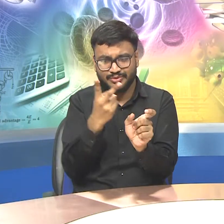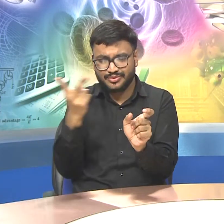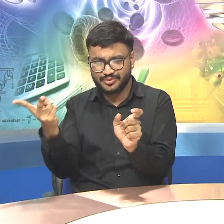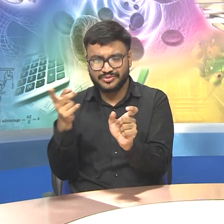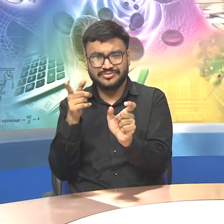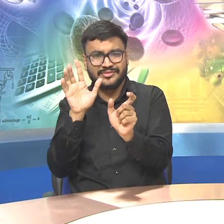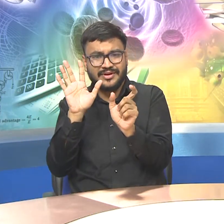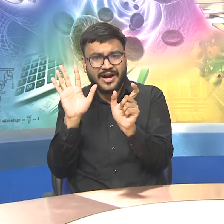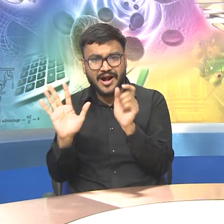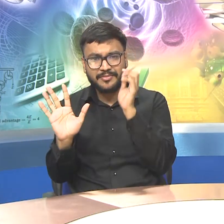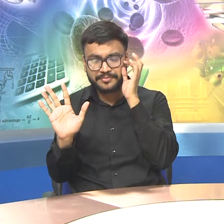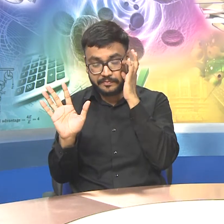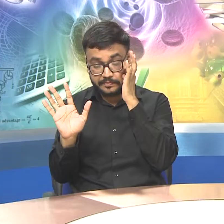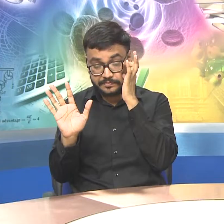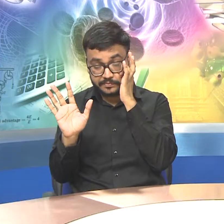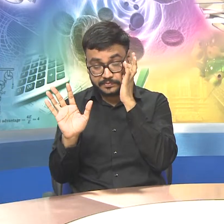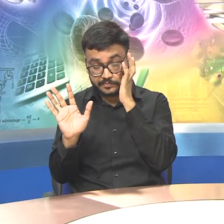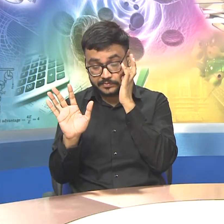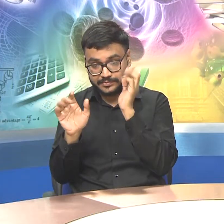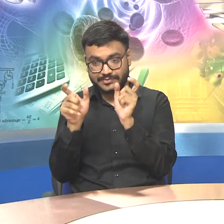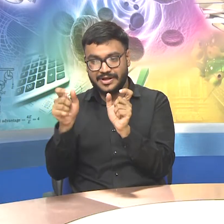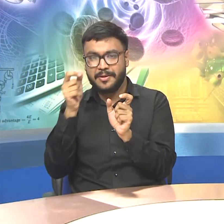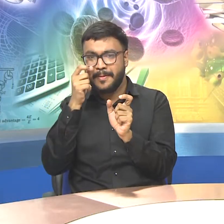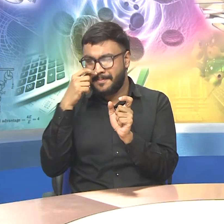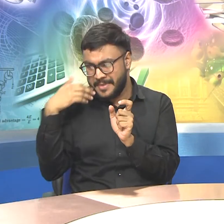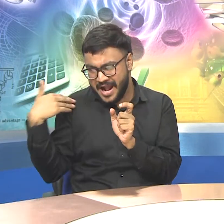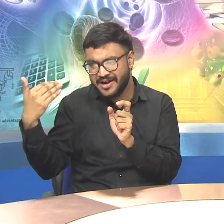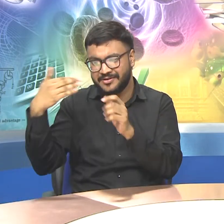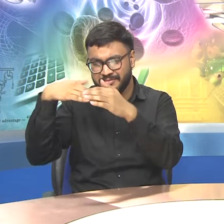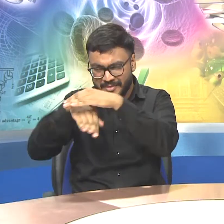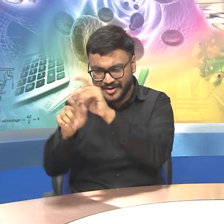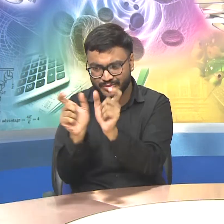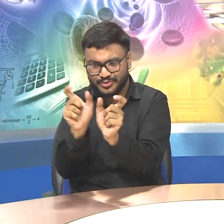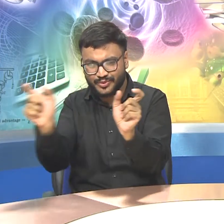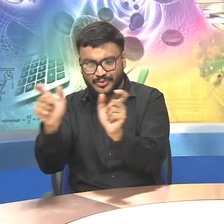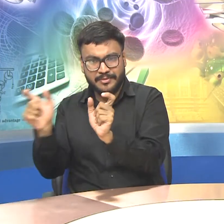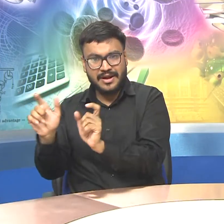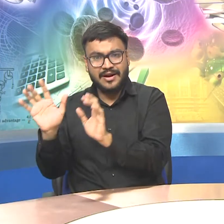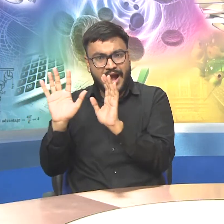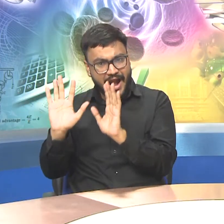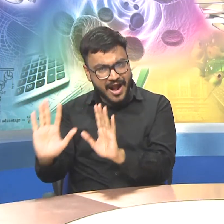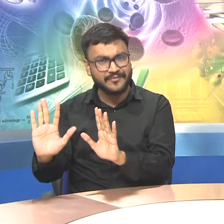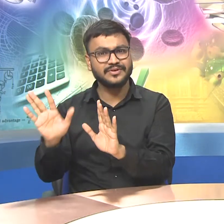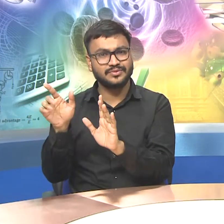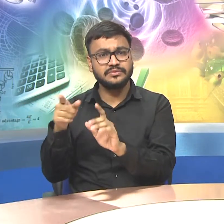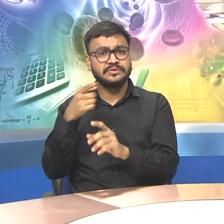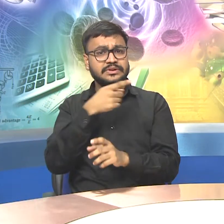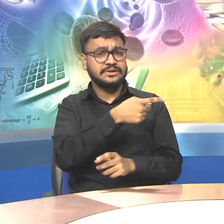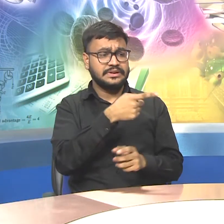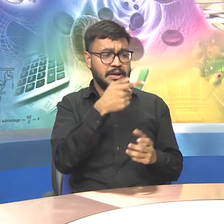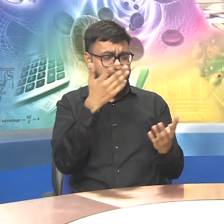When we compare with English, we see that in English there is only one